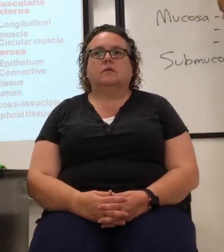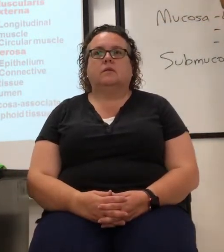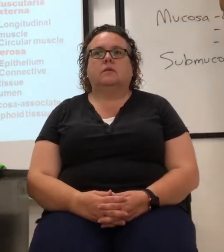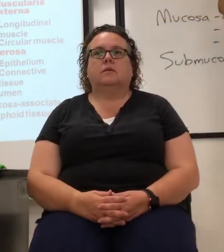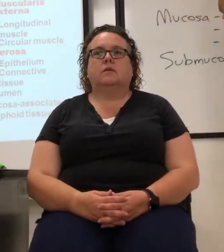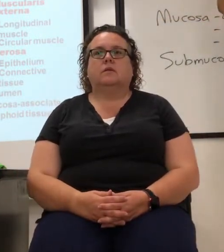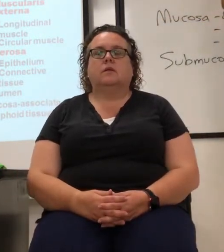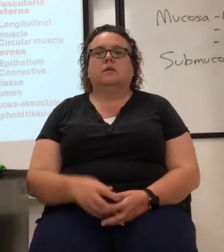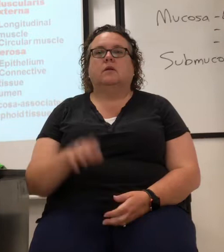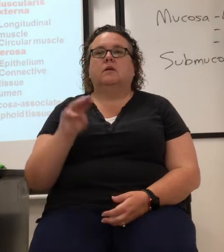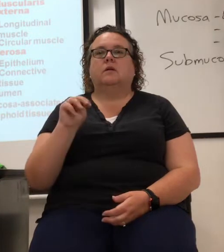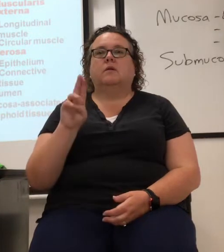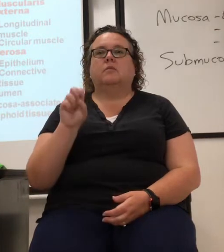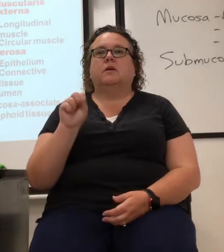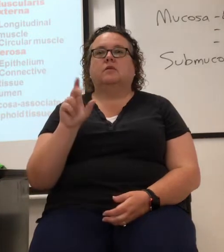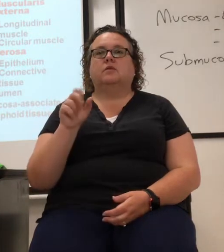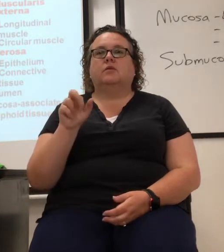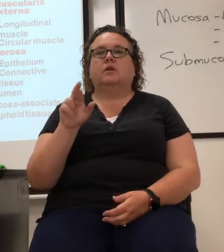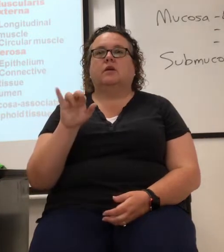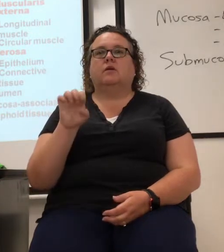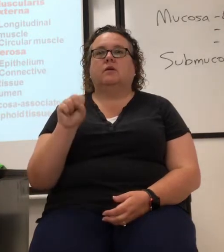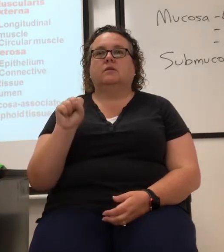Muscularis externa,